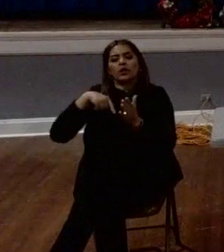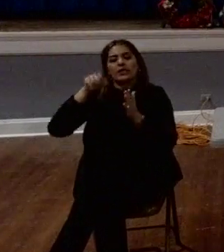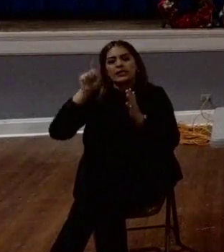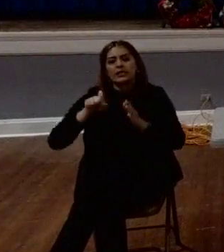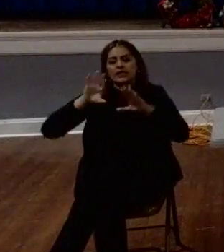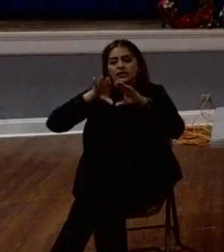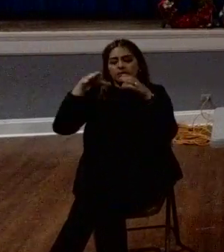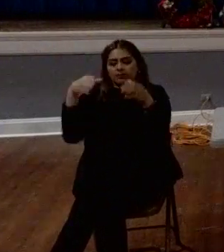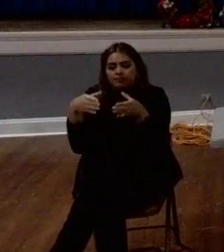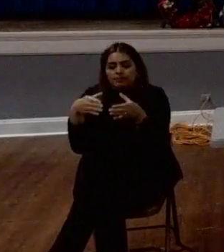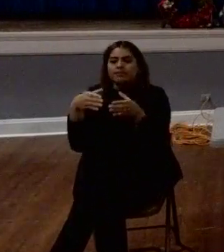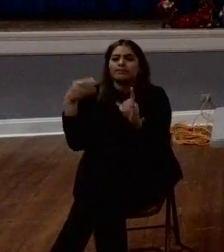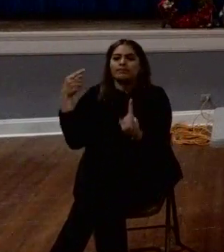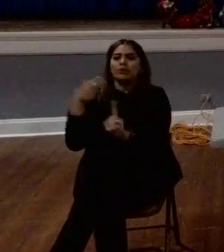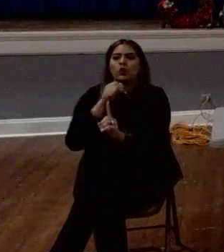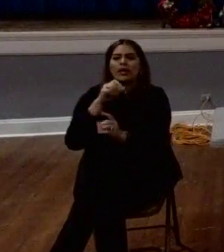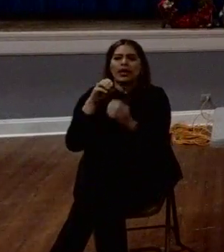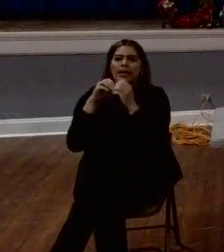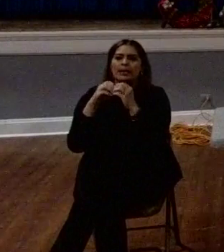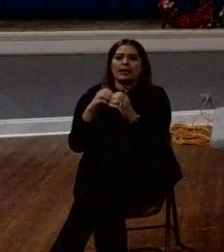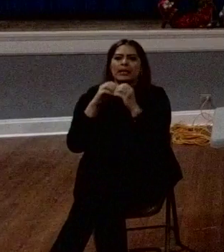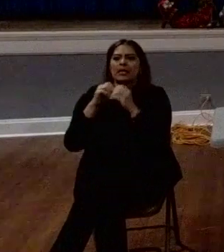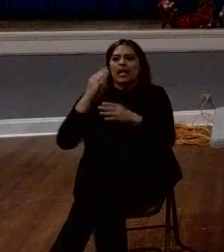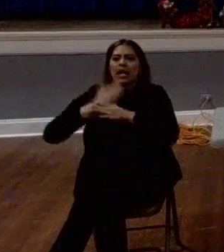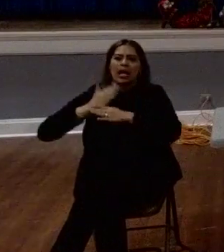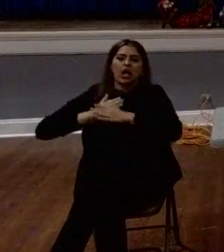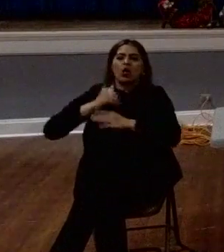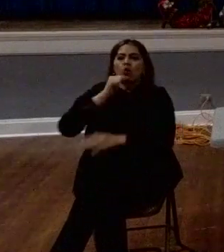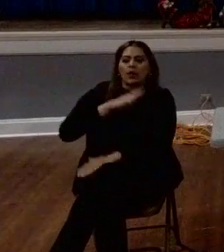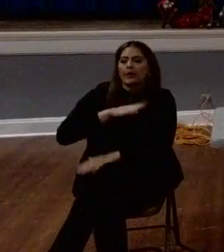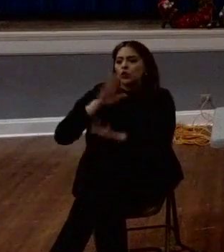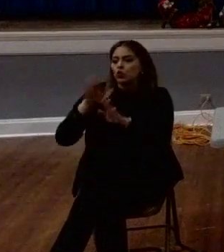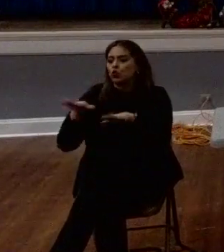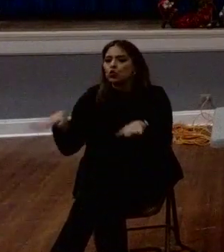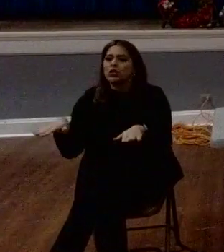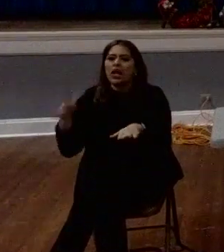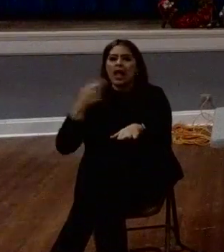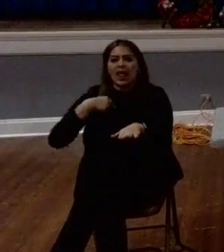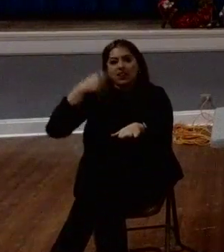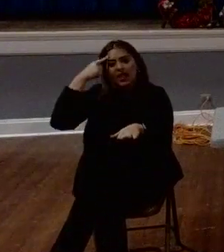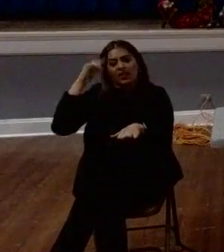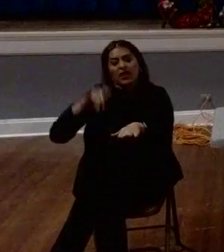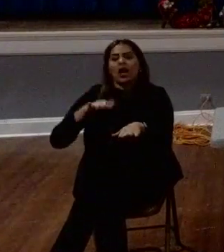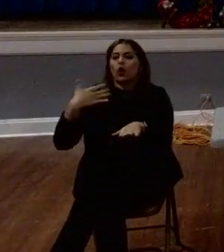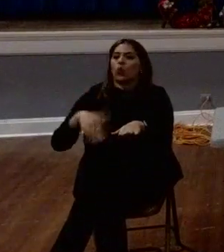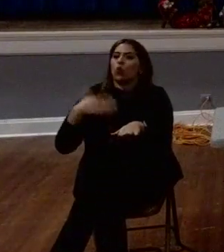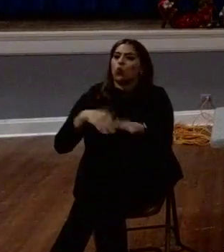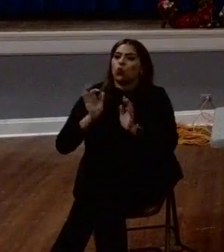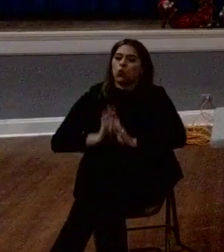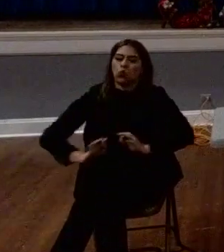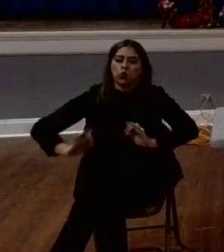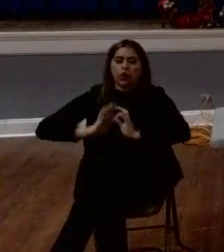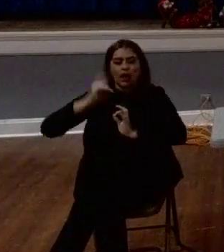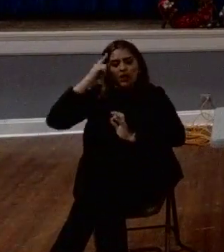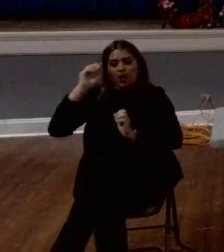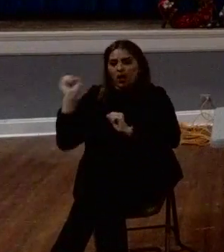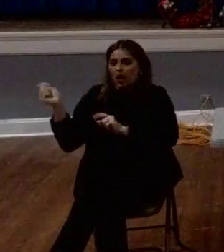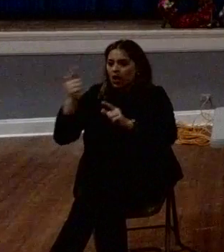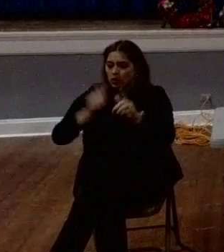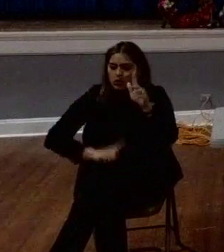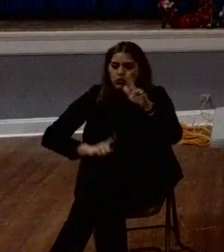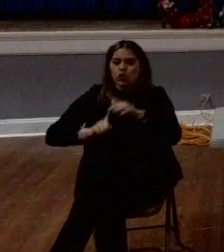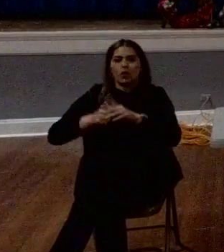like picking fights, harassing women, children. I think it's really important, and I think like all of us showing up here